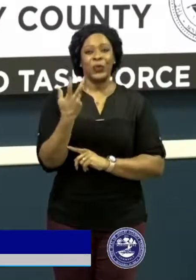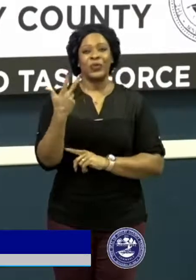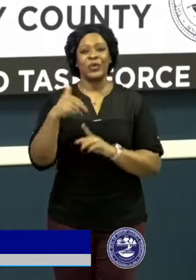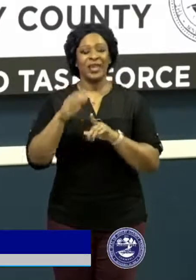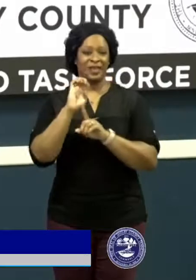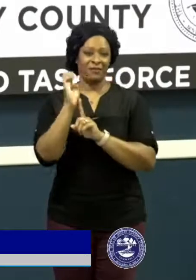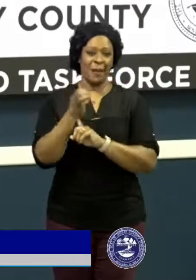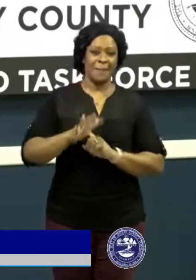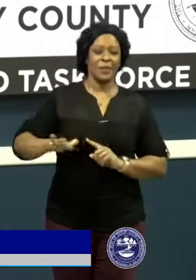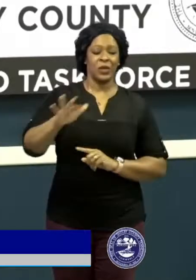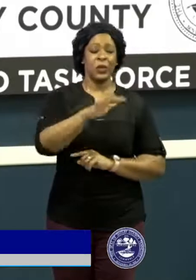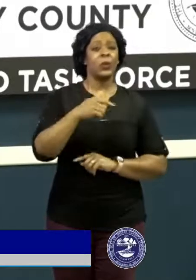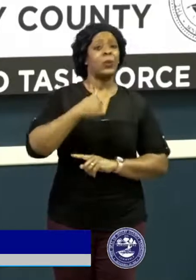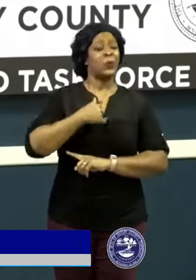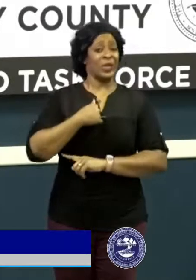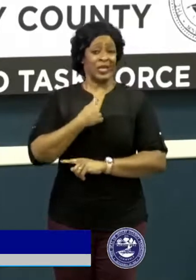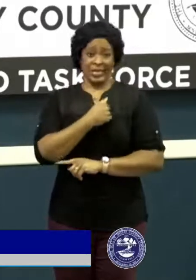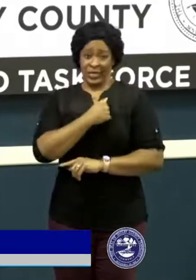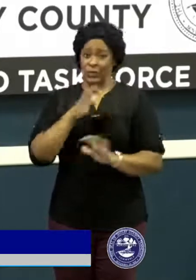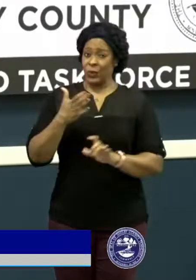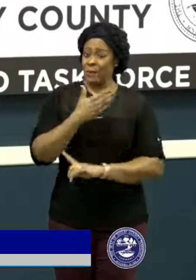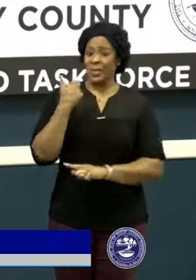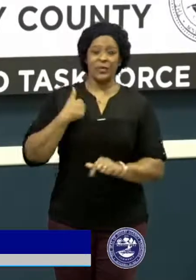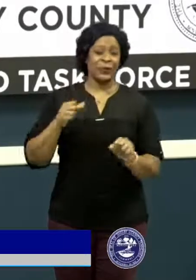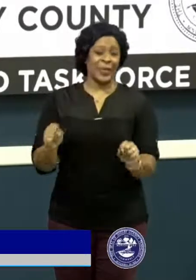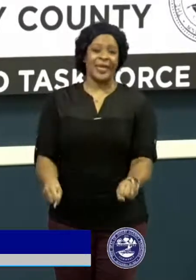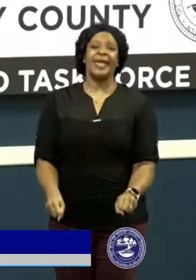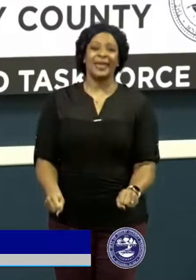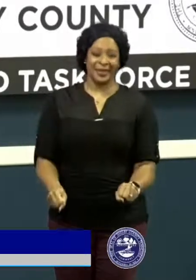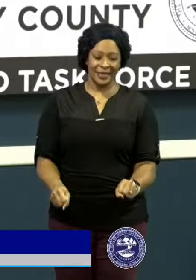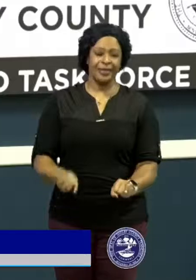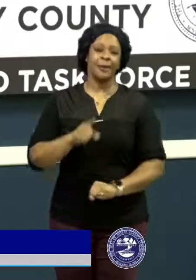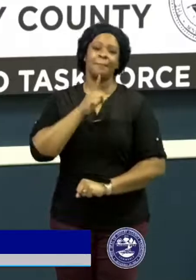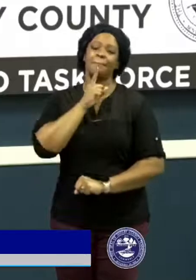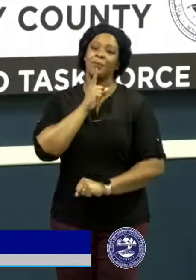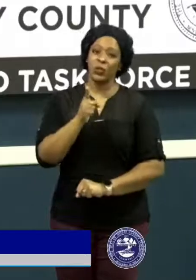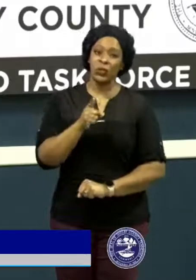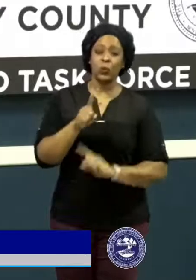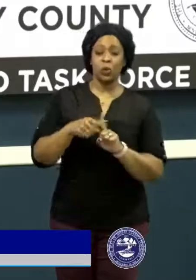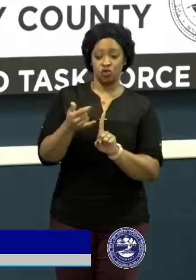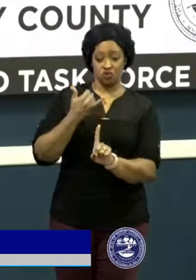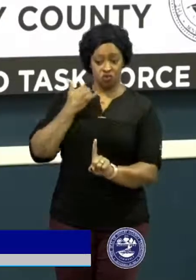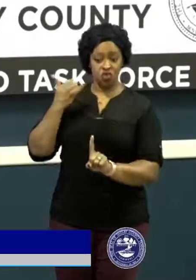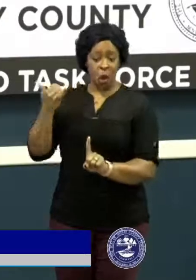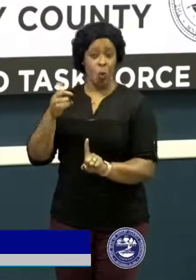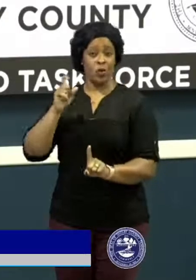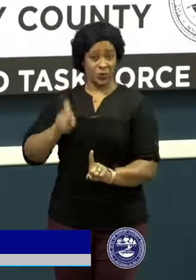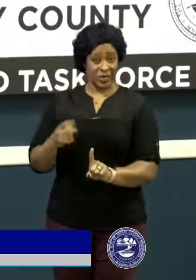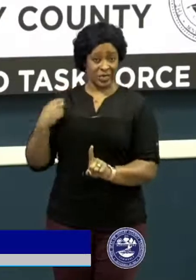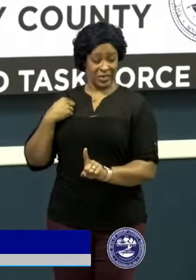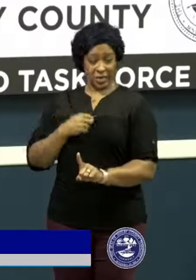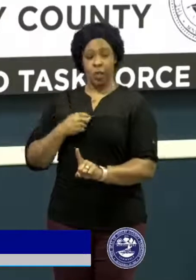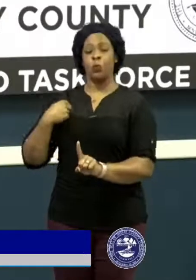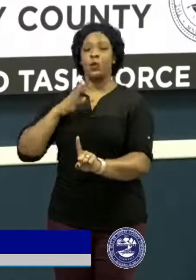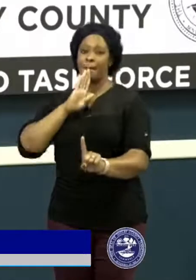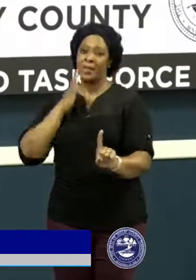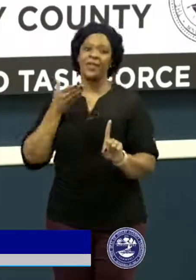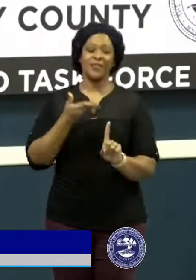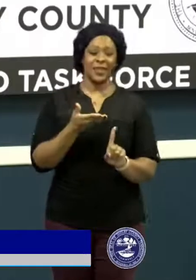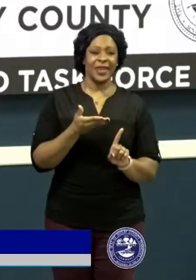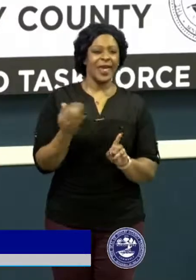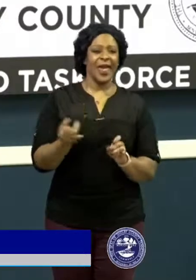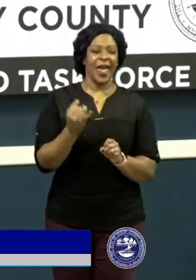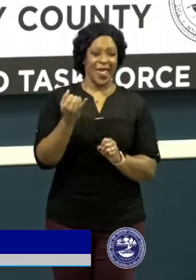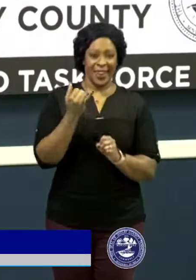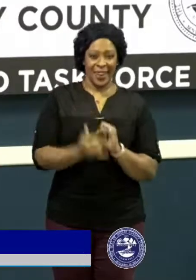environment. So, but we are doing the very best we can to ensure that when you call, if you need us, we can be there. The last